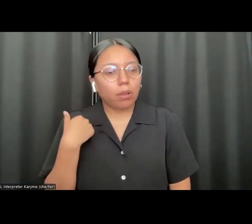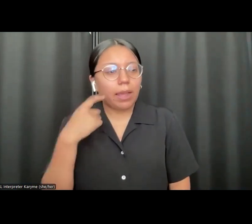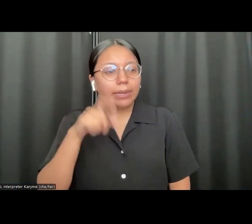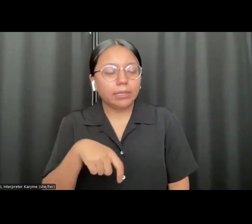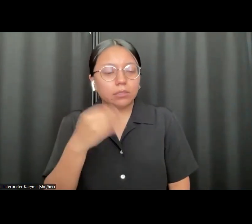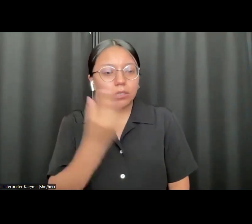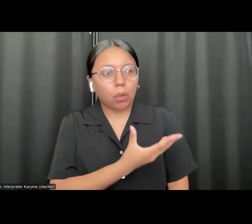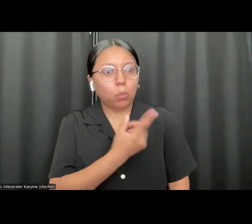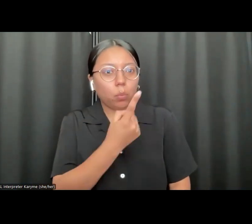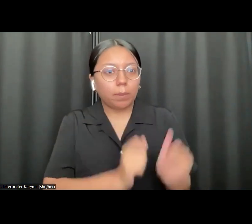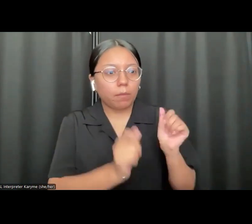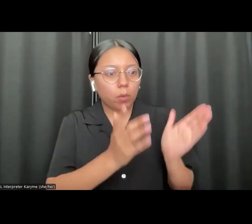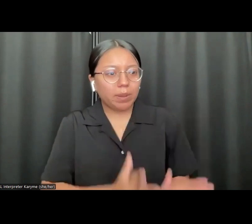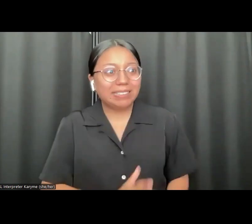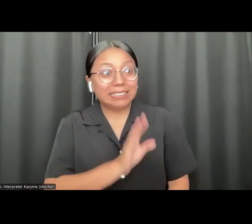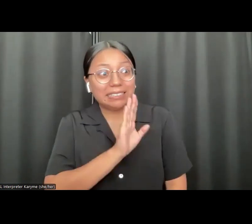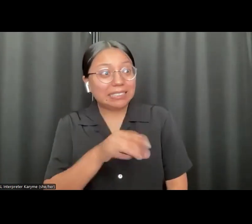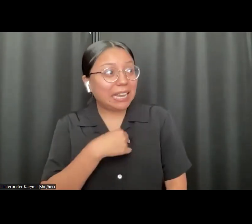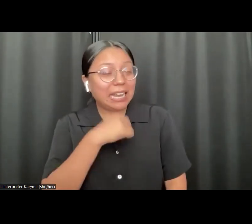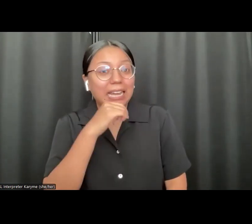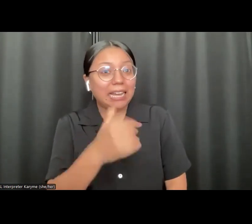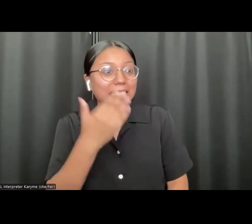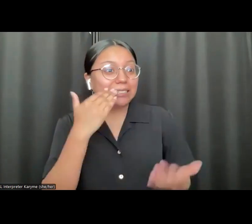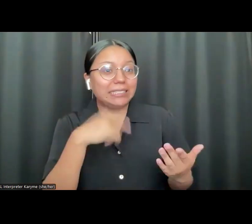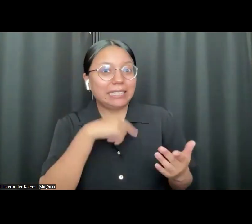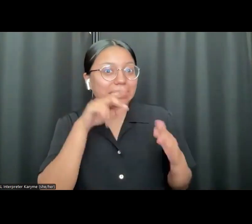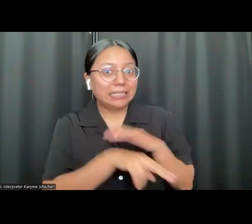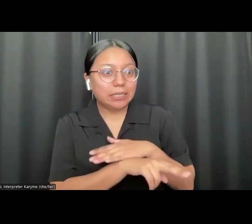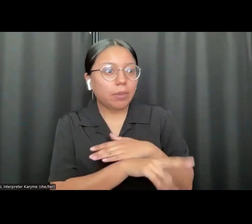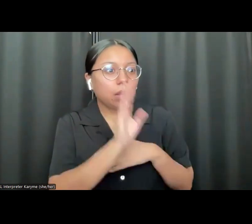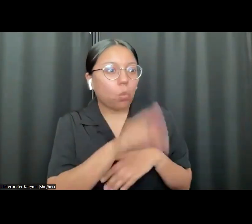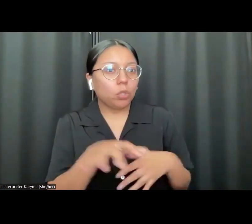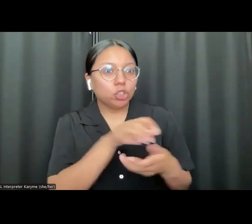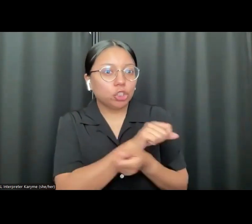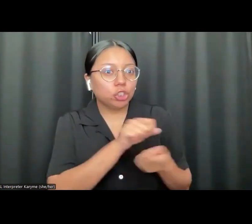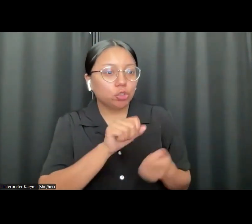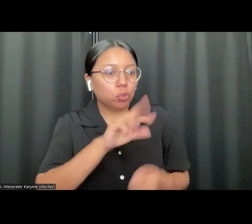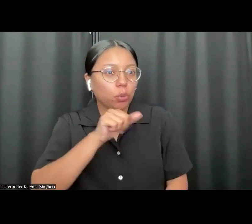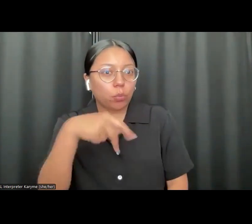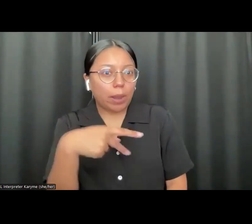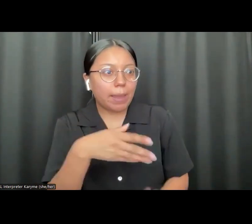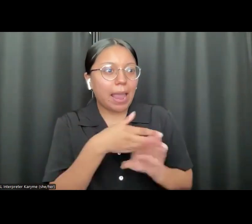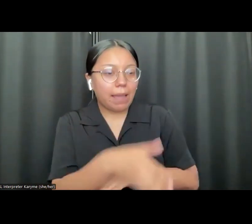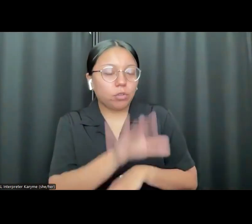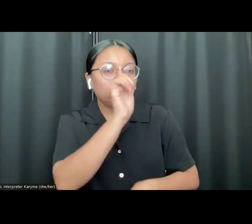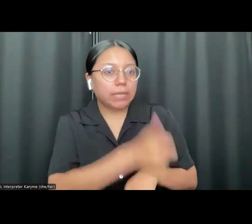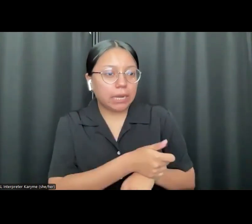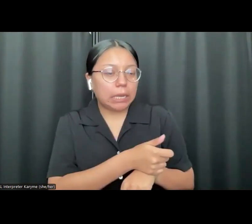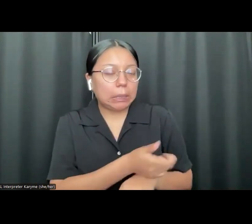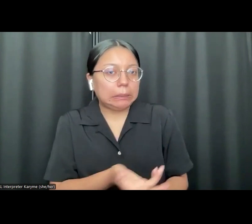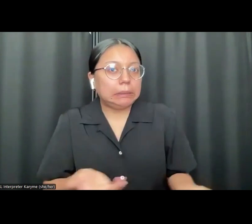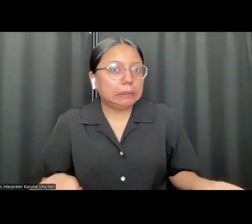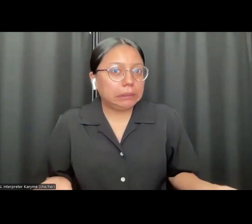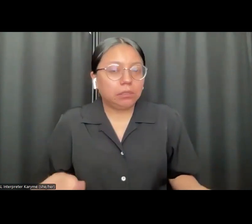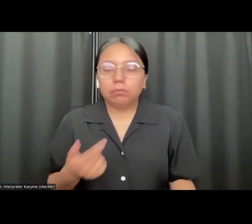"Hi, so I did not anticipate they would destroy the ramp after it was built." And they just looked at me and they said, like, "Leah, we have